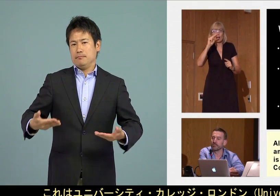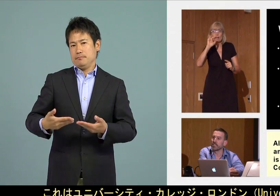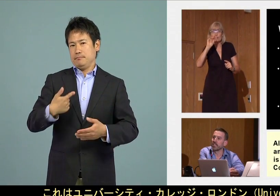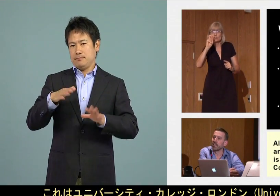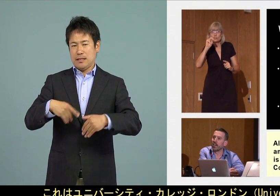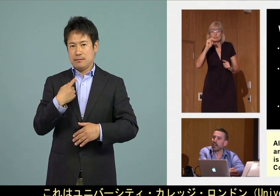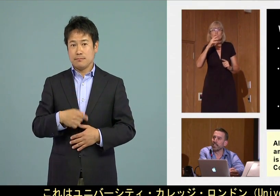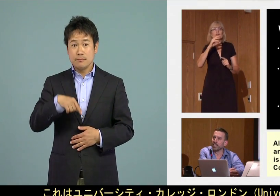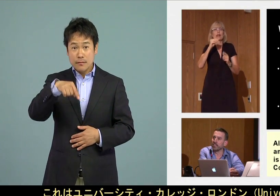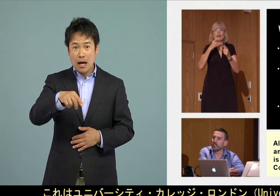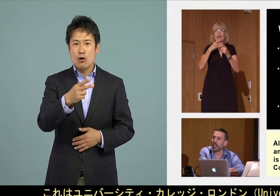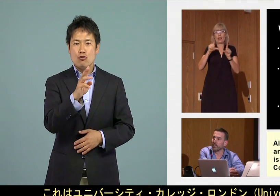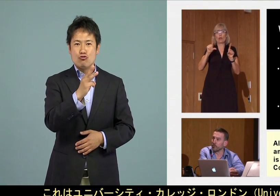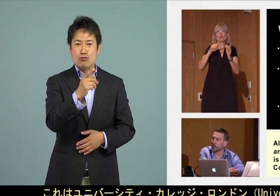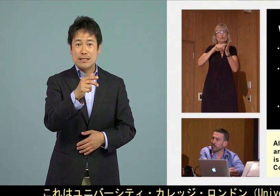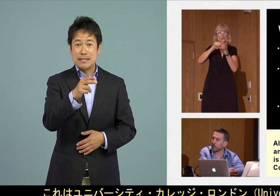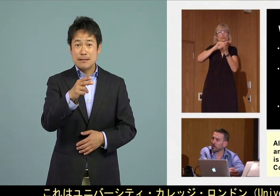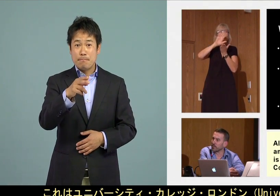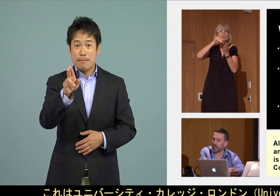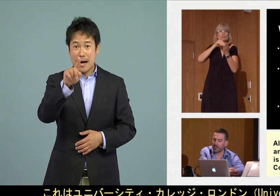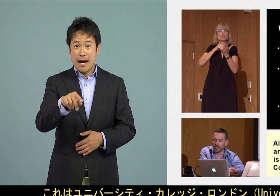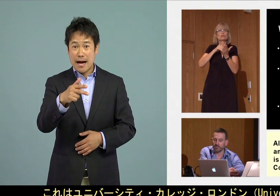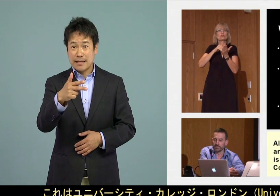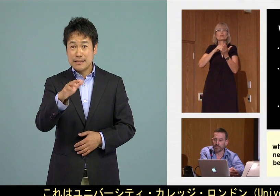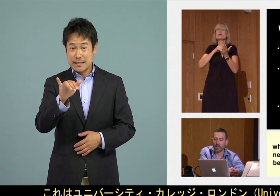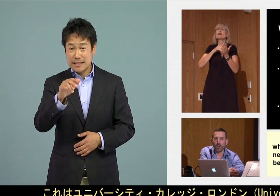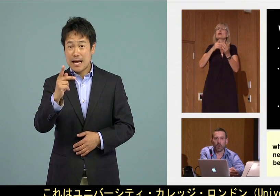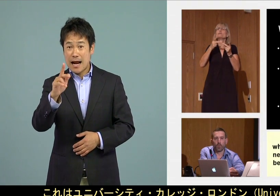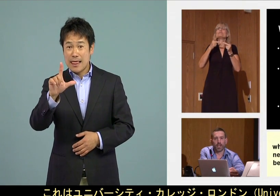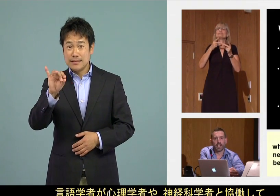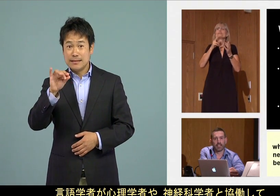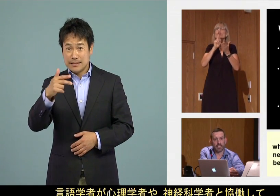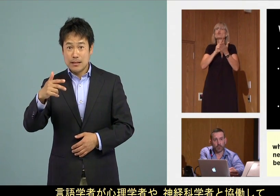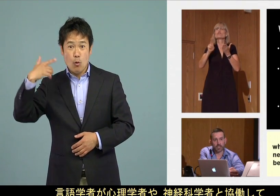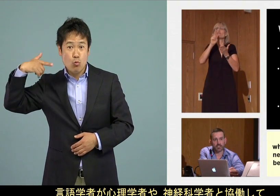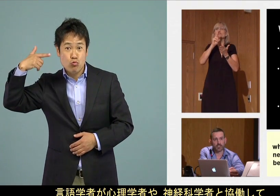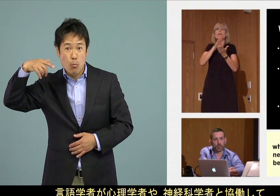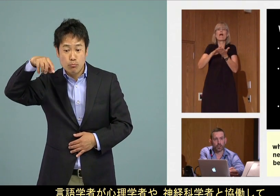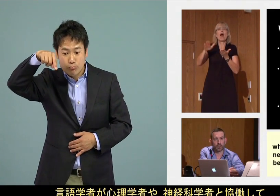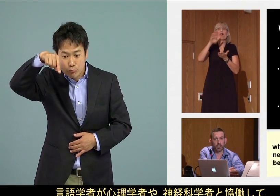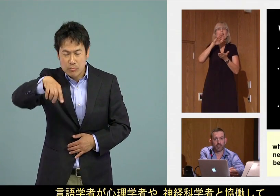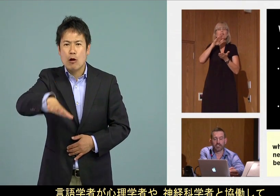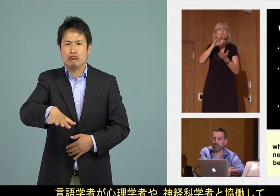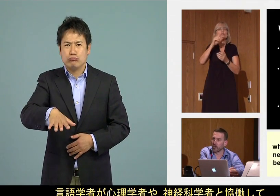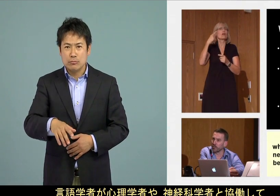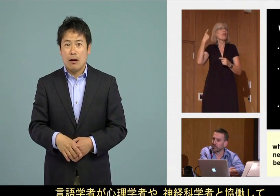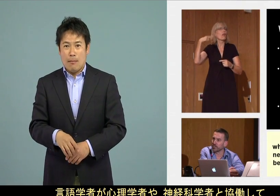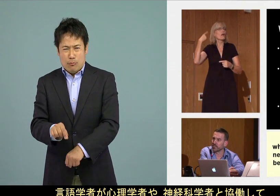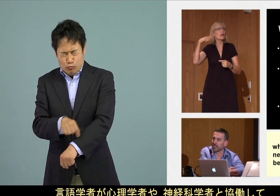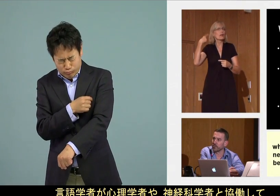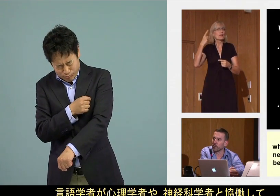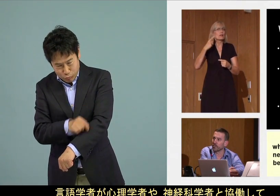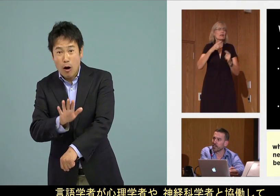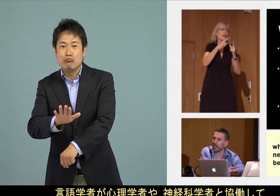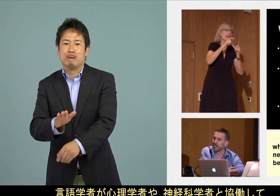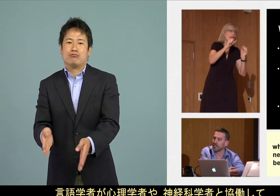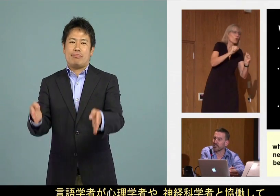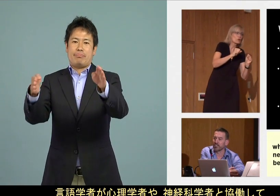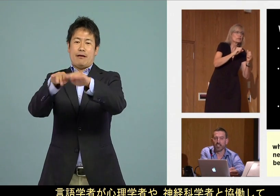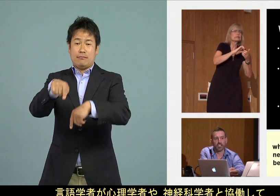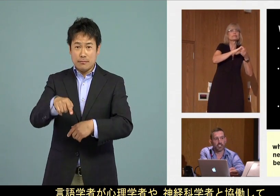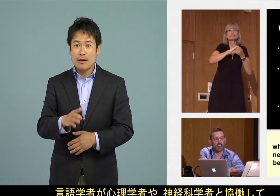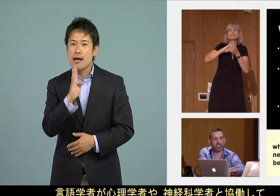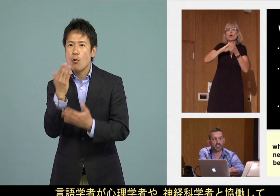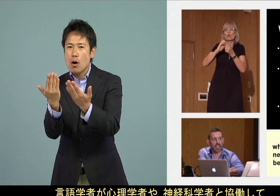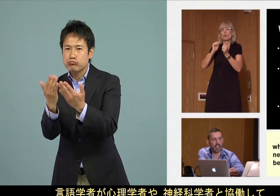centre at University College London, where linguists work with psychologists and